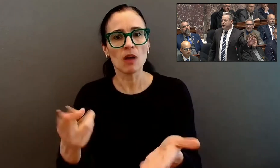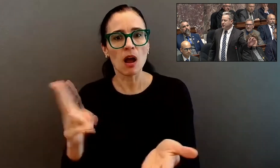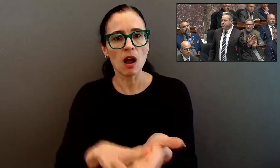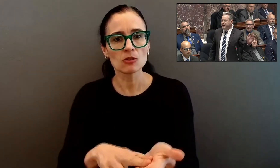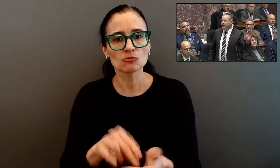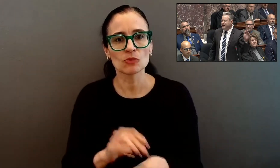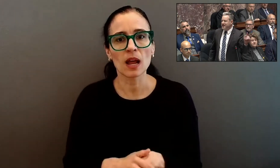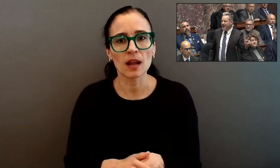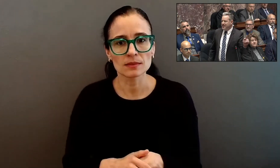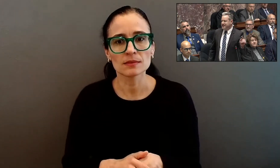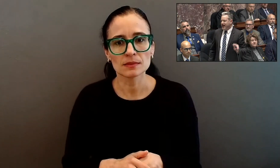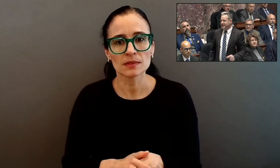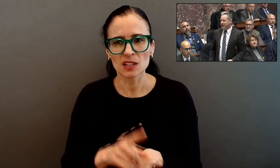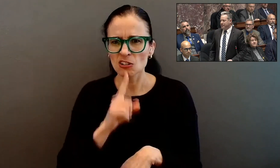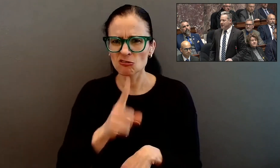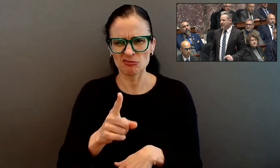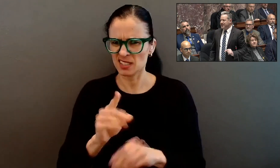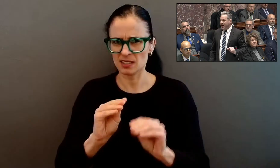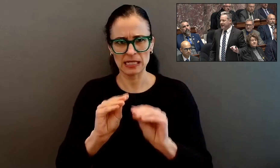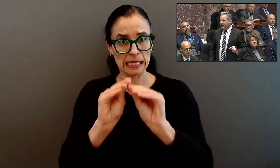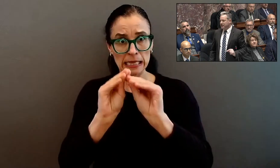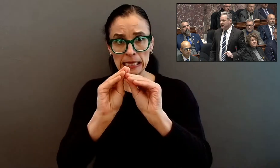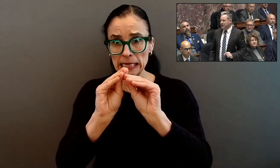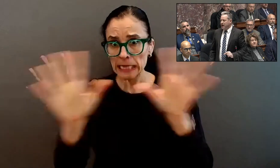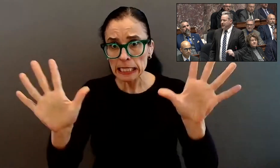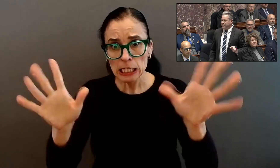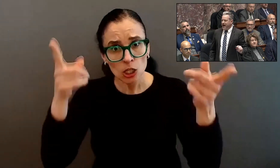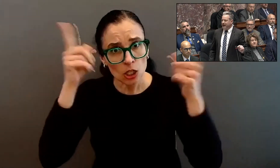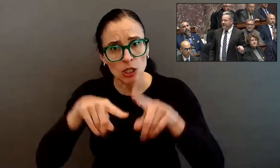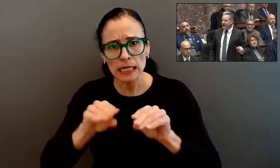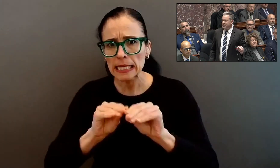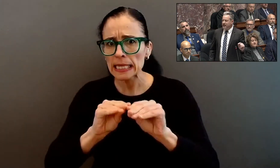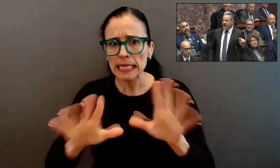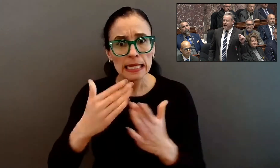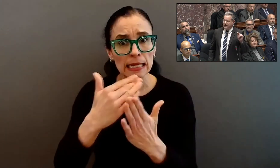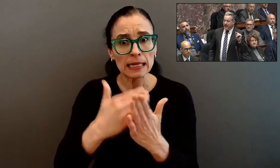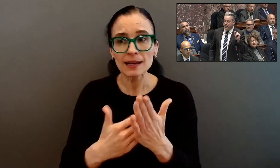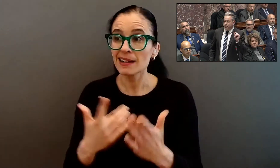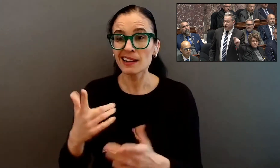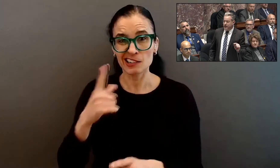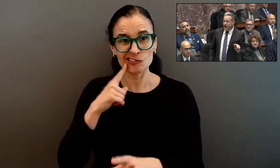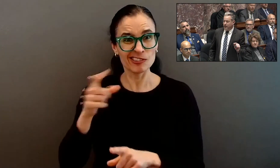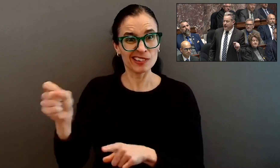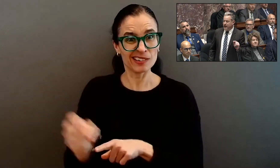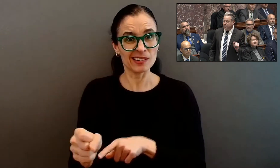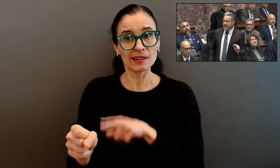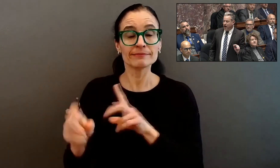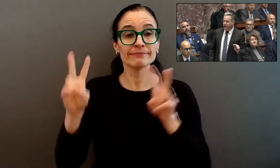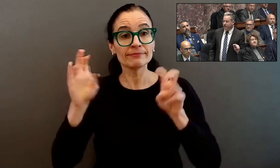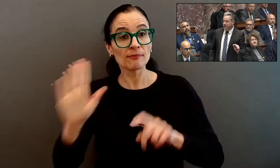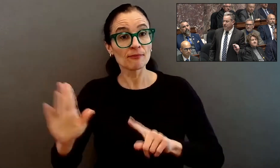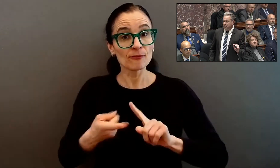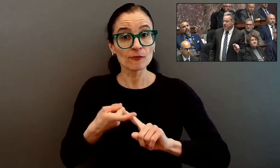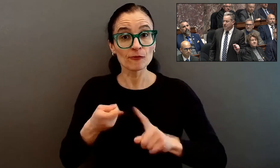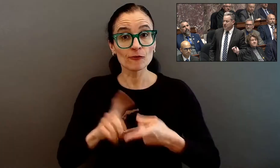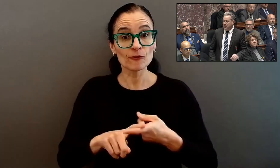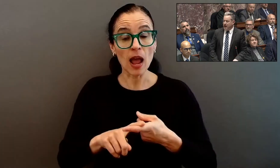$175,000. Mr. Speaker, none of this adds up. None. And the fact is that the Premier